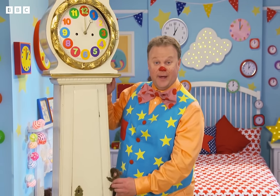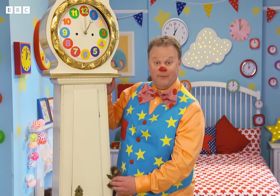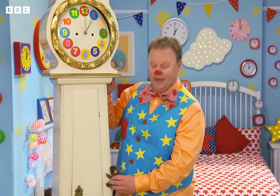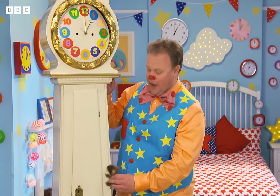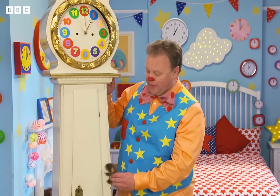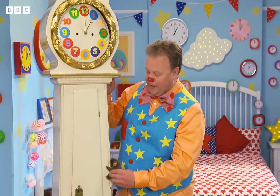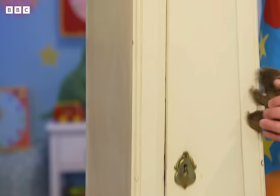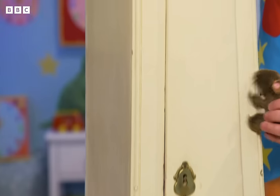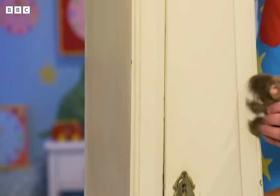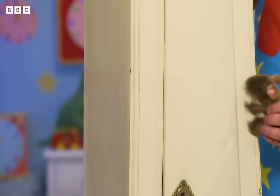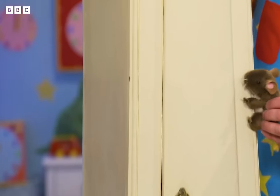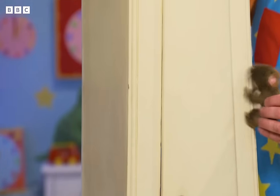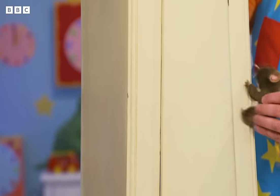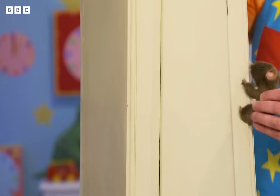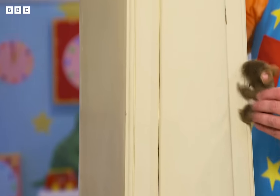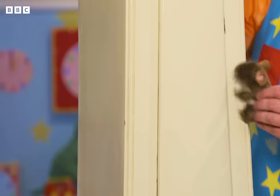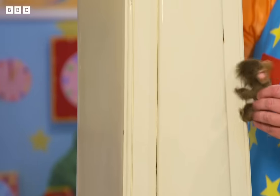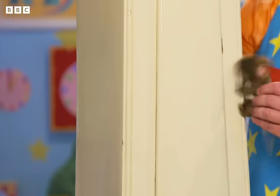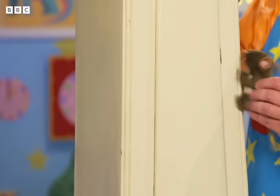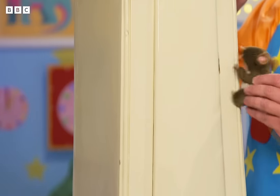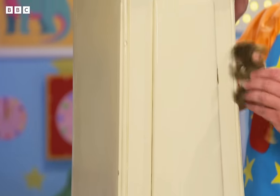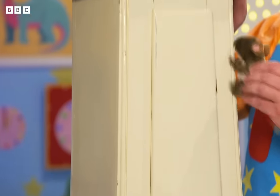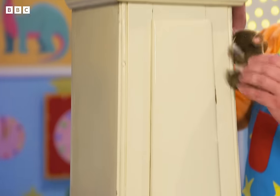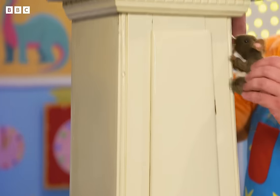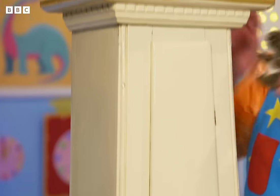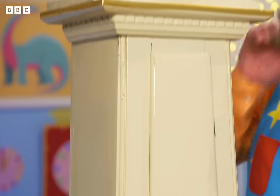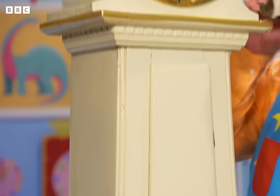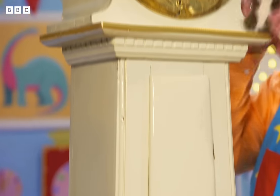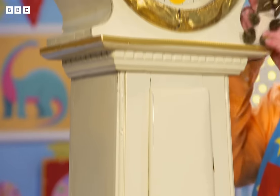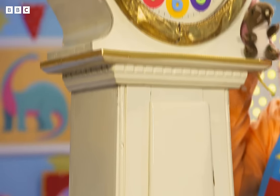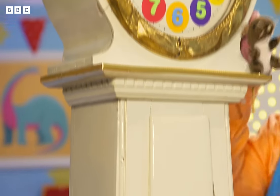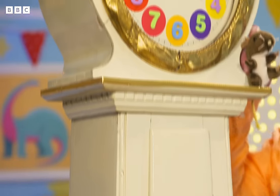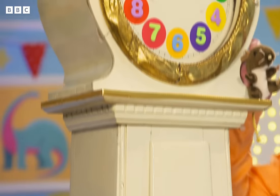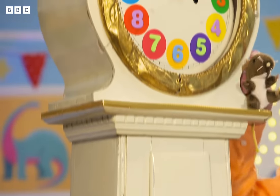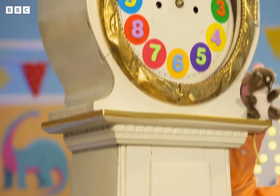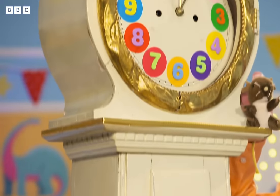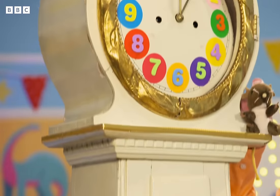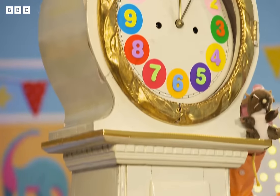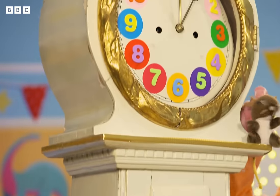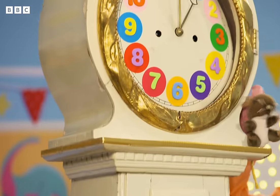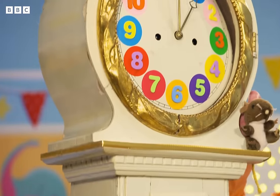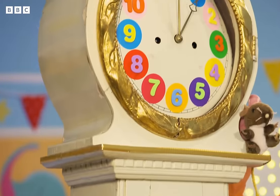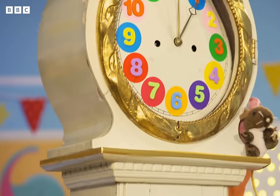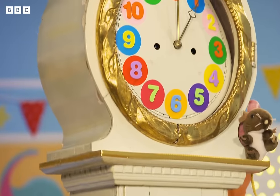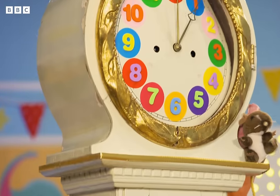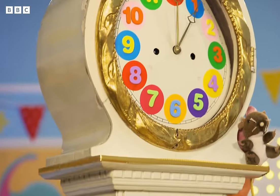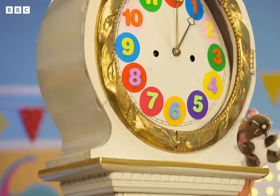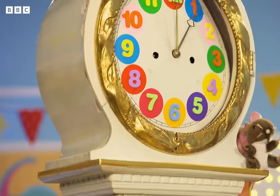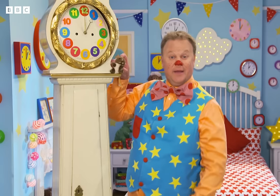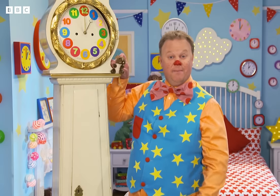dickory dock, the mouse ran up the clock. I did. The clock struck 1. Whoa. The